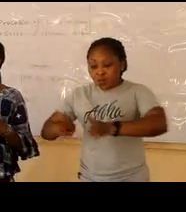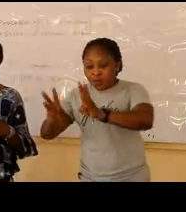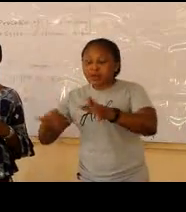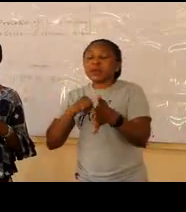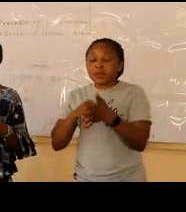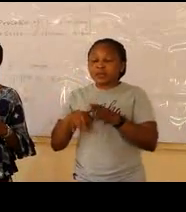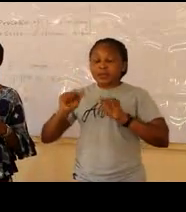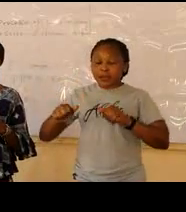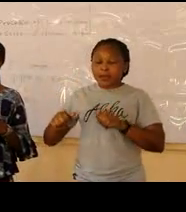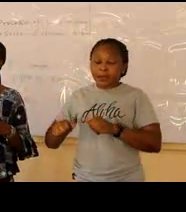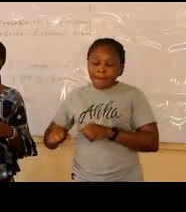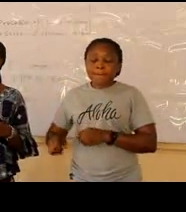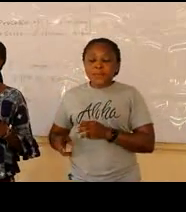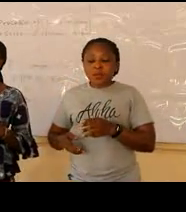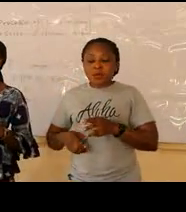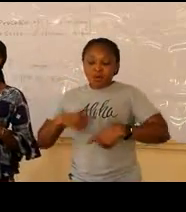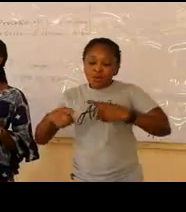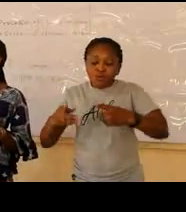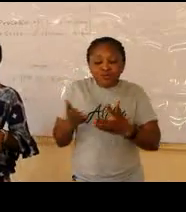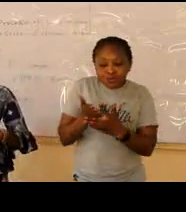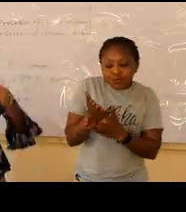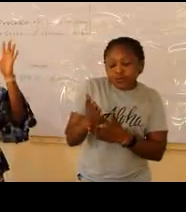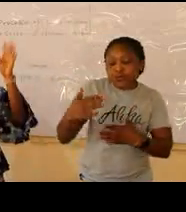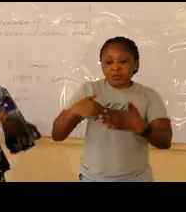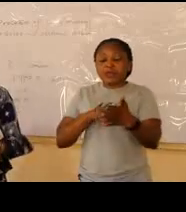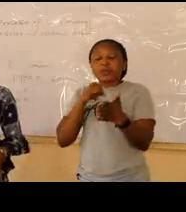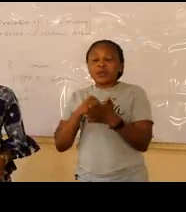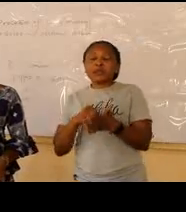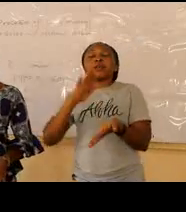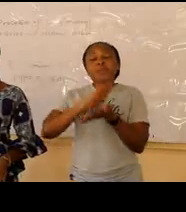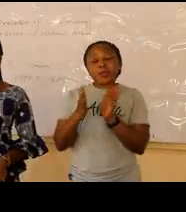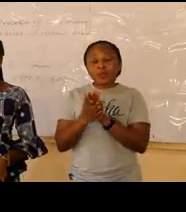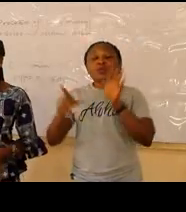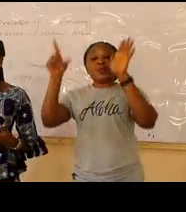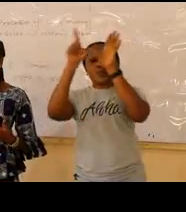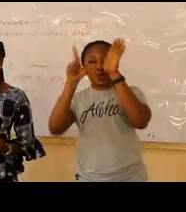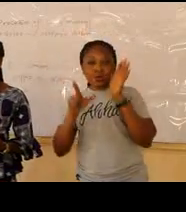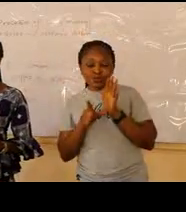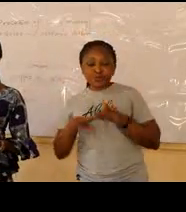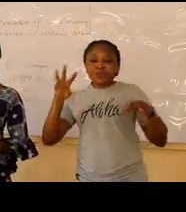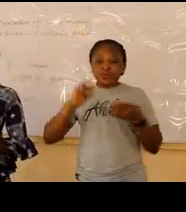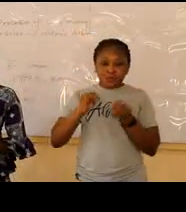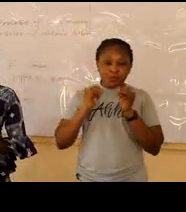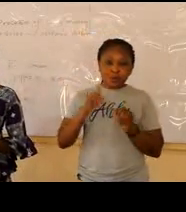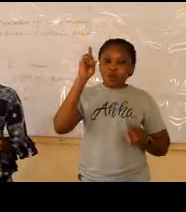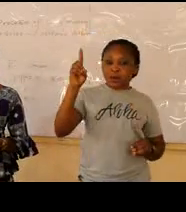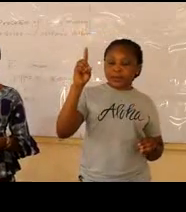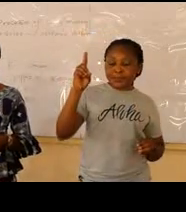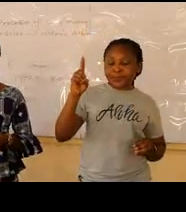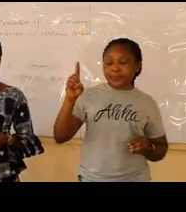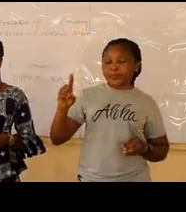bill becomes a law, it must pass through these stages. We have about 7 of them. We have 1, first